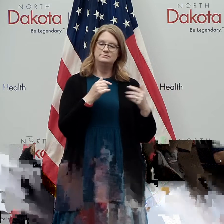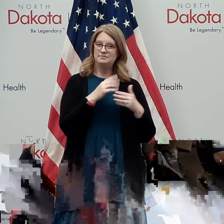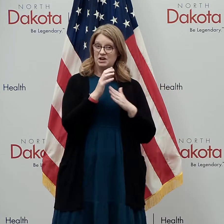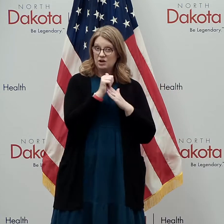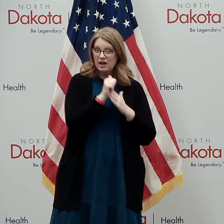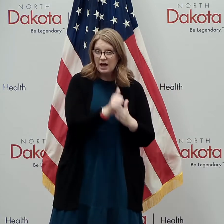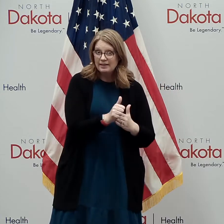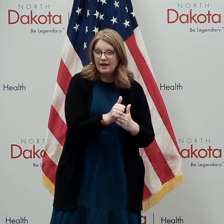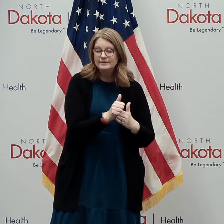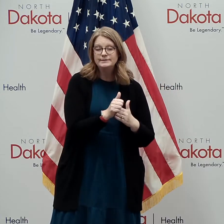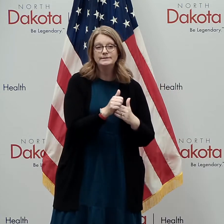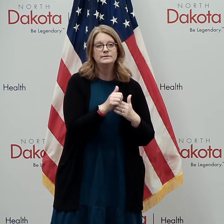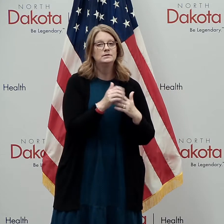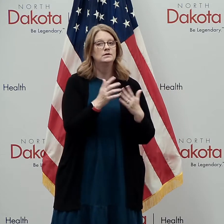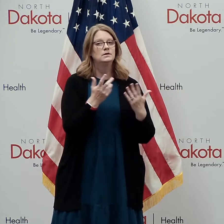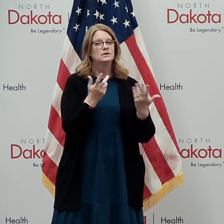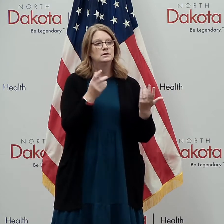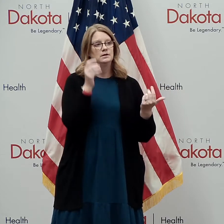guidelines,